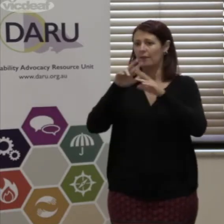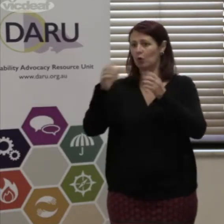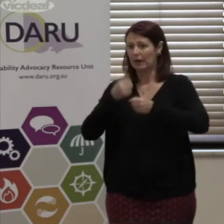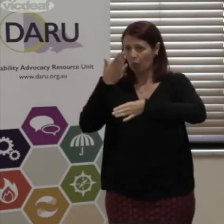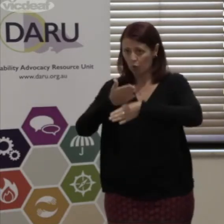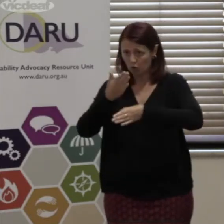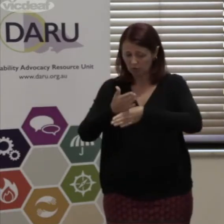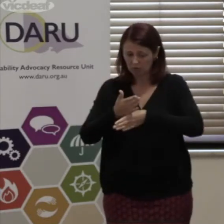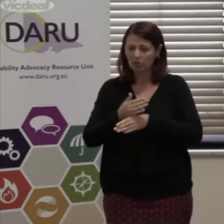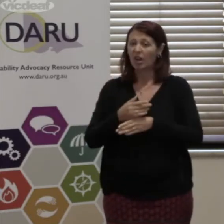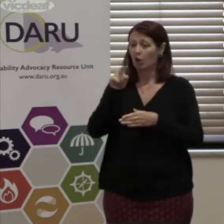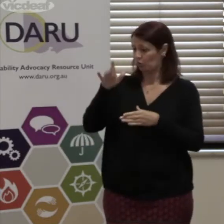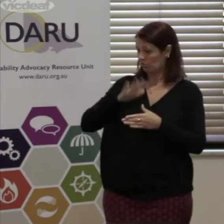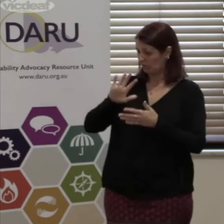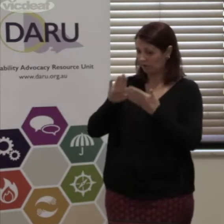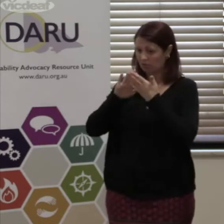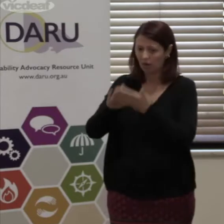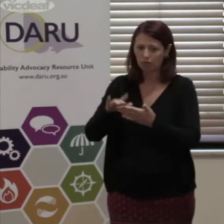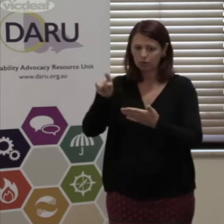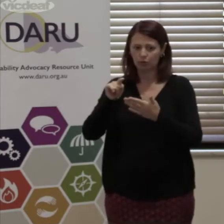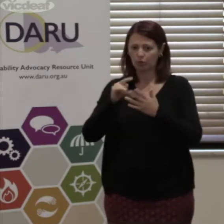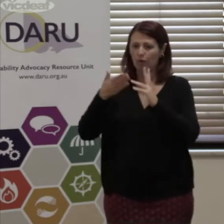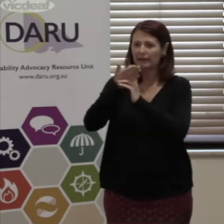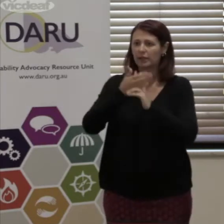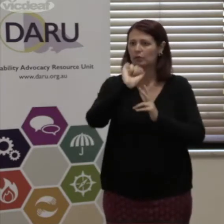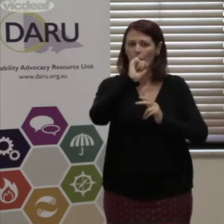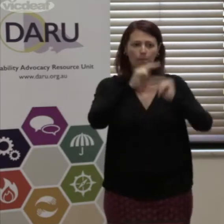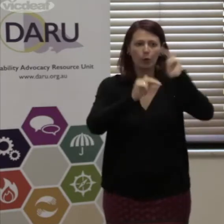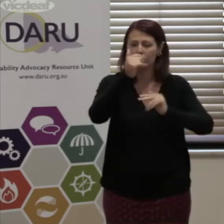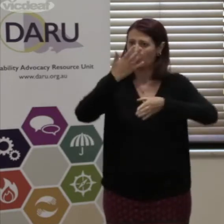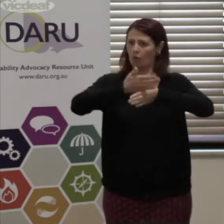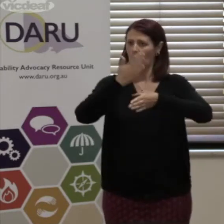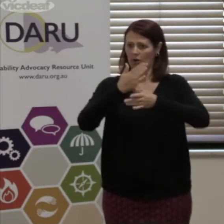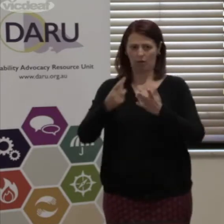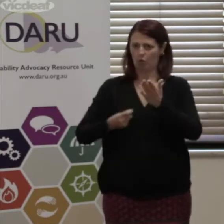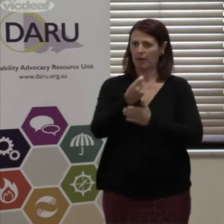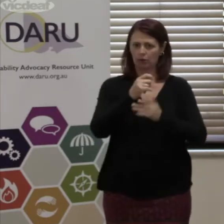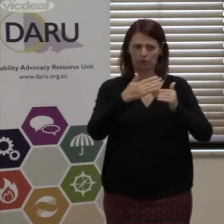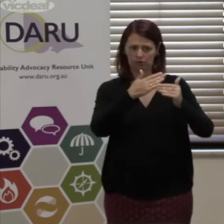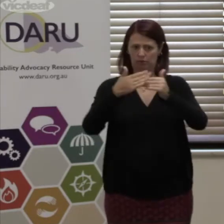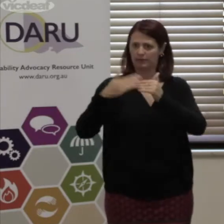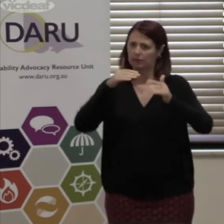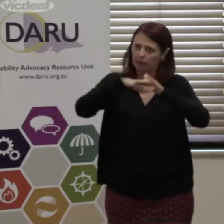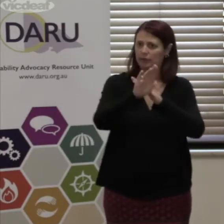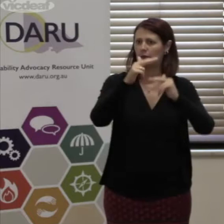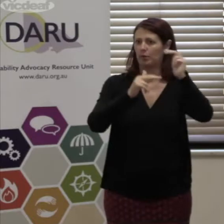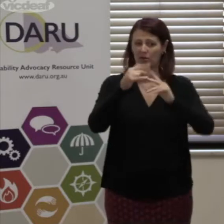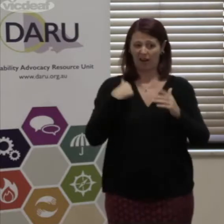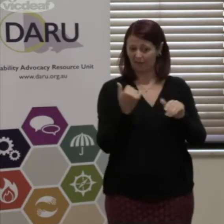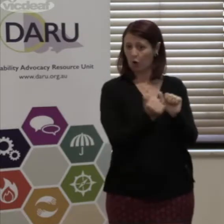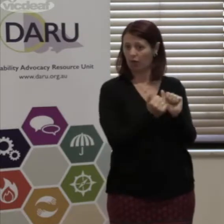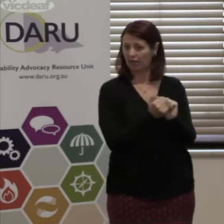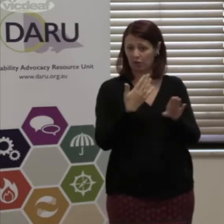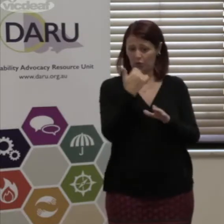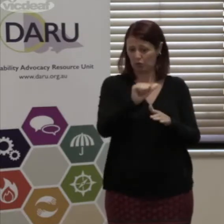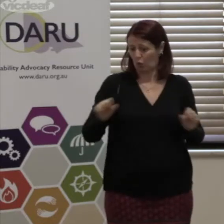and then you need assistance to help you access the work environment or whatever, that it will help you pay. So, for example, I have a colleague who